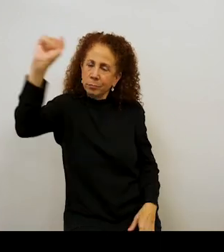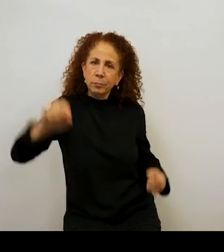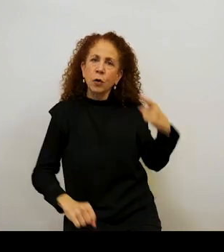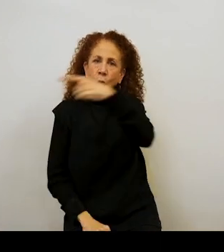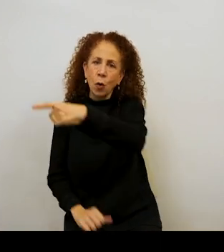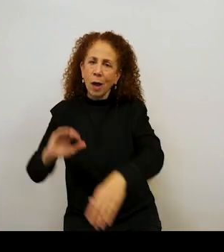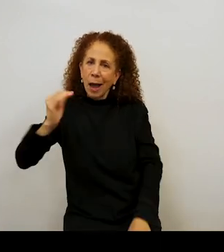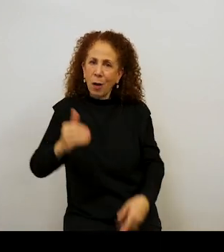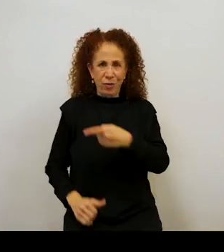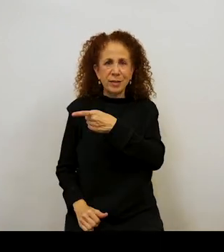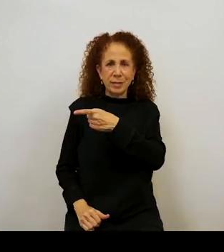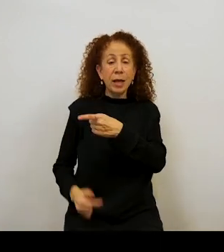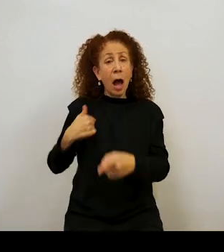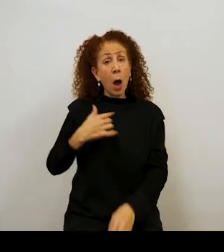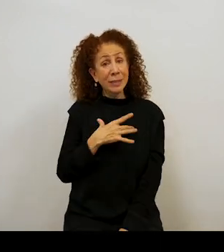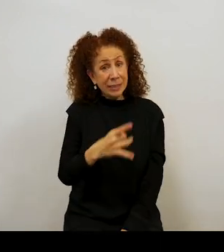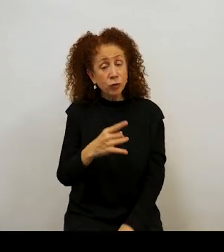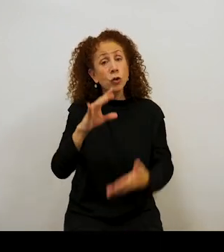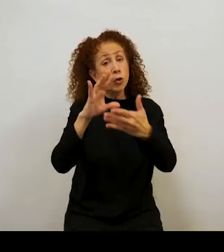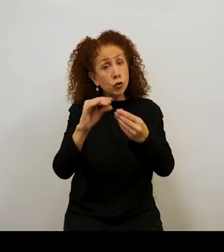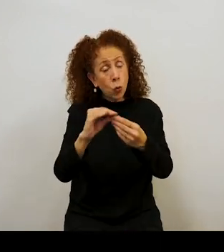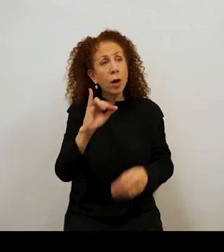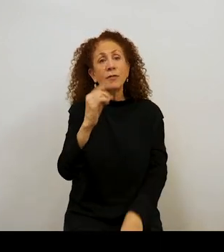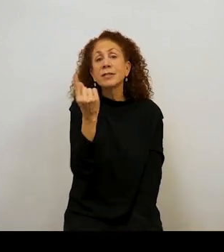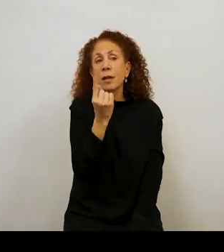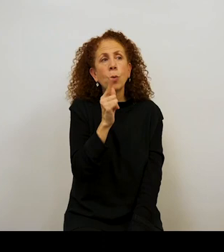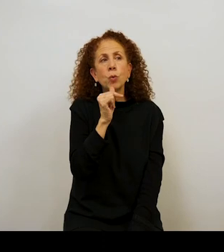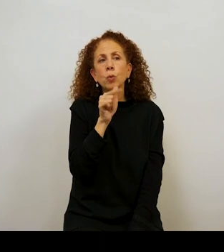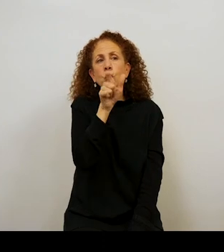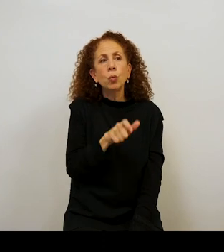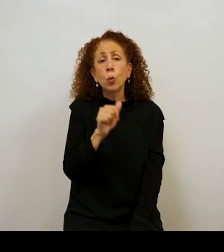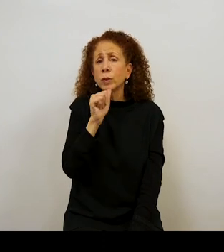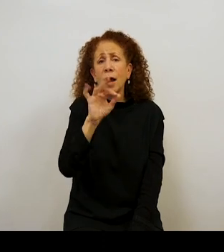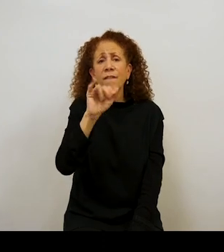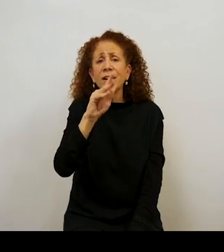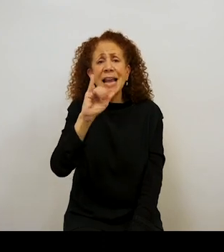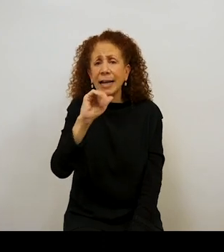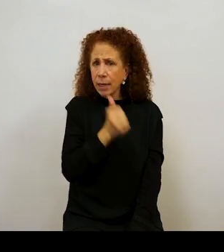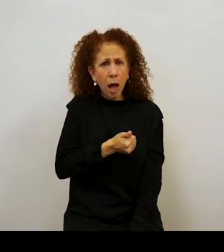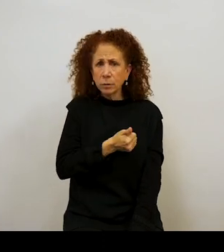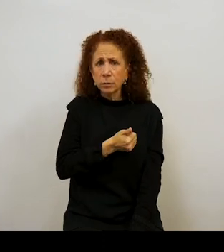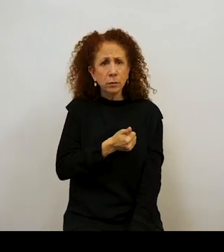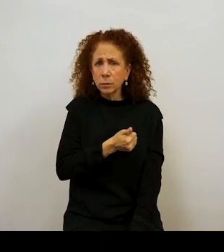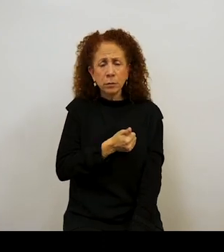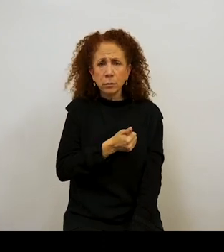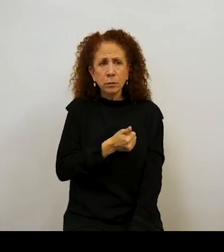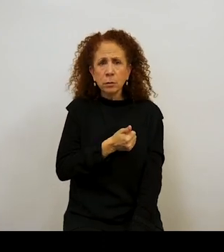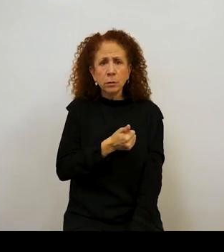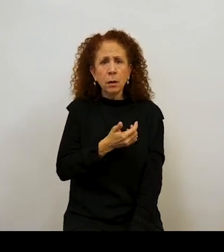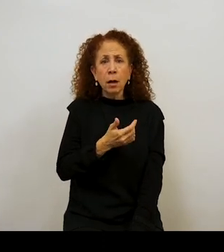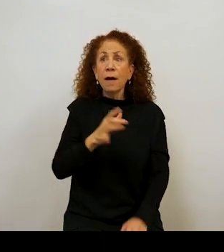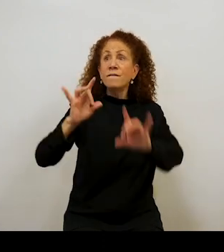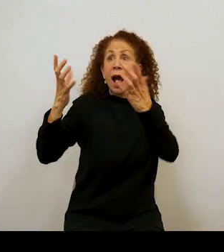And because I was interested in the story of someone who is not a fanatic, who is not drawn